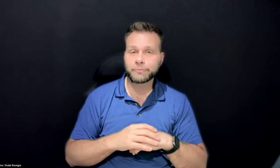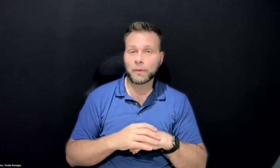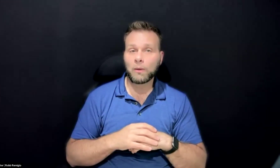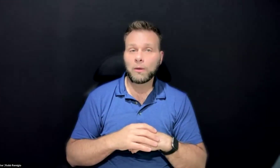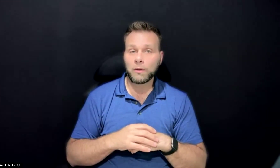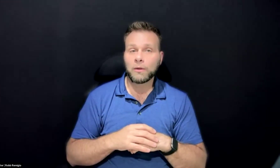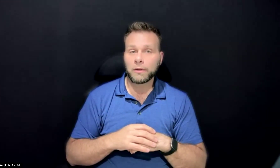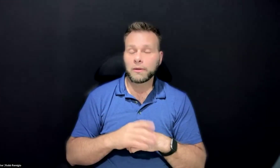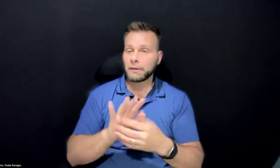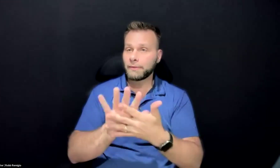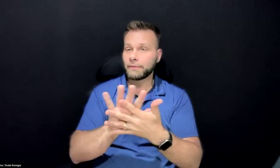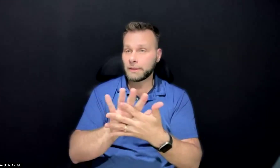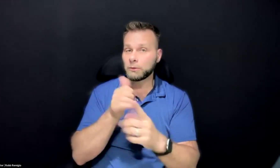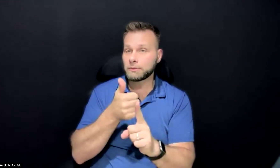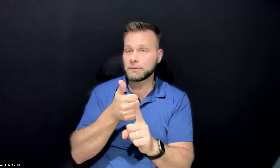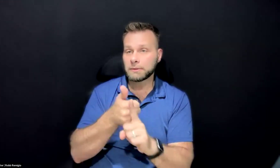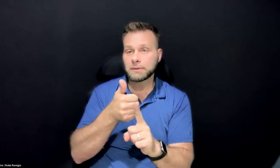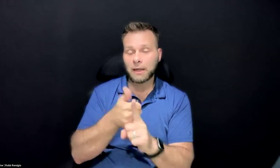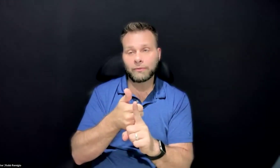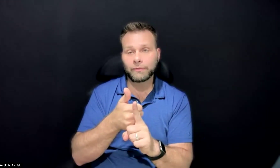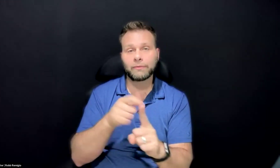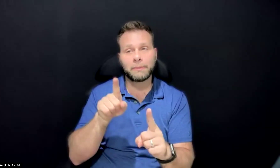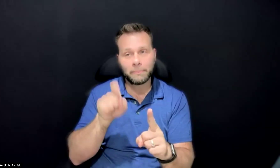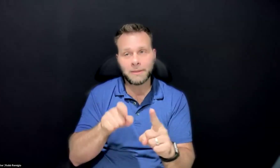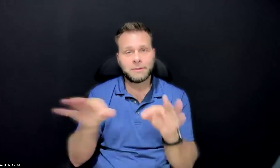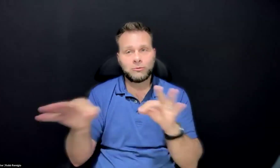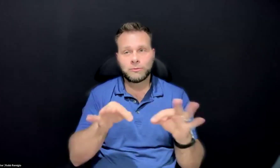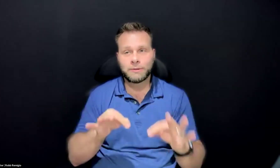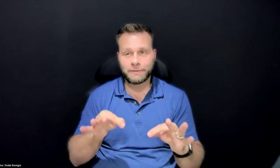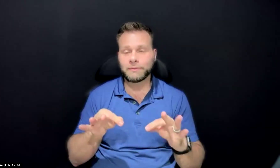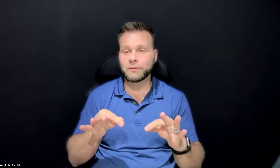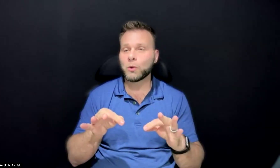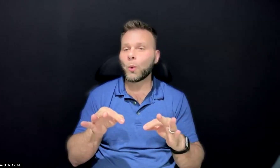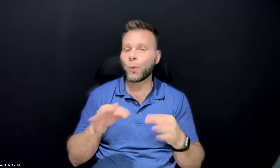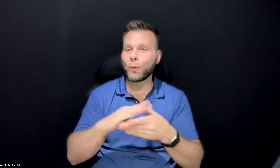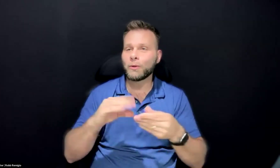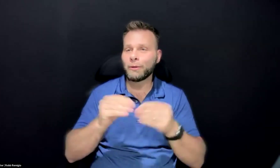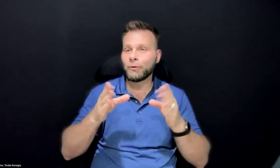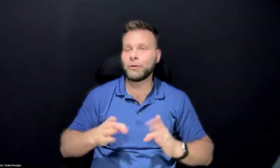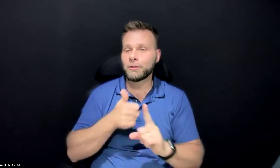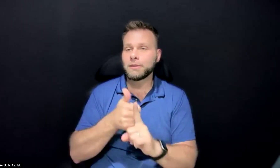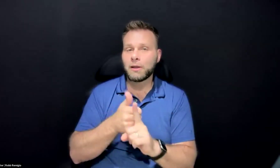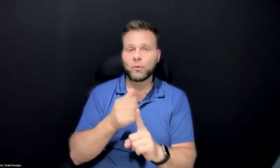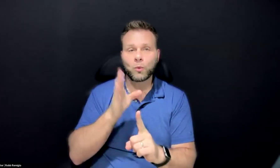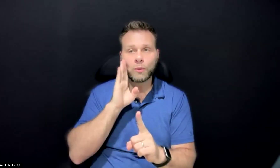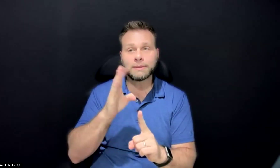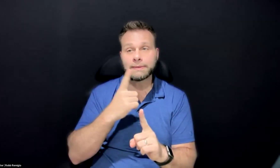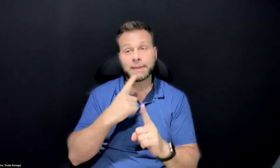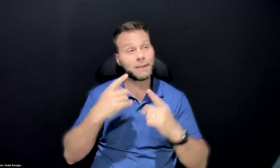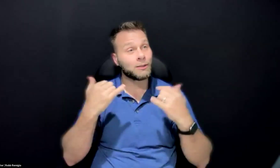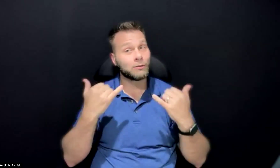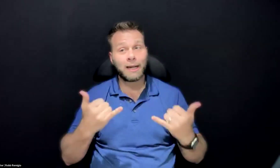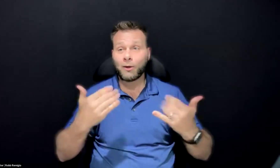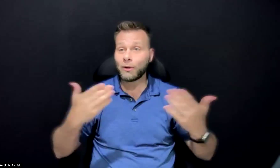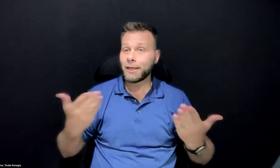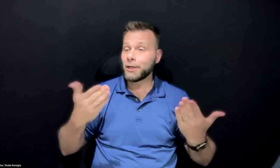itself, the video itself needs to be descriptive. So the narrator will say things like, "We are here at